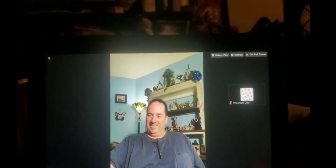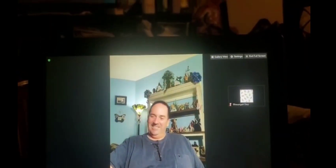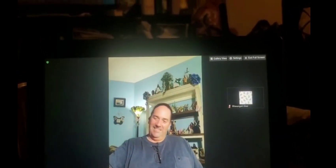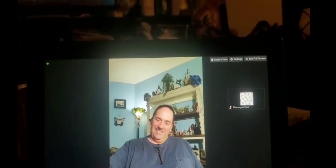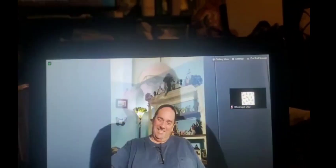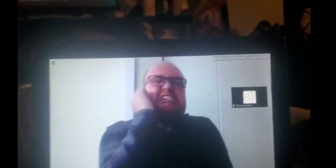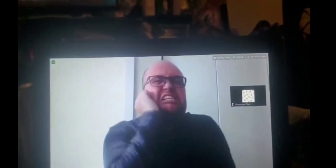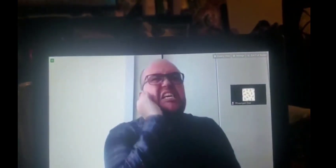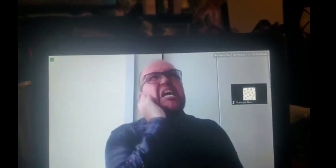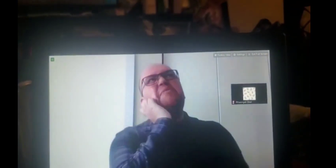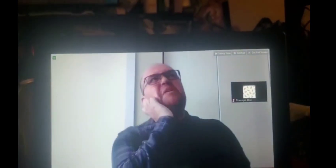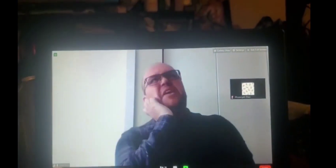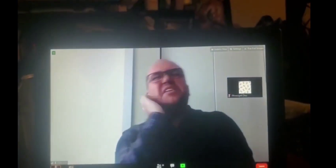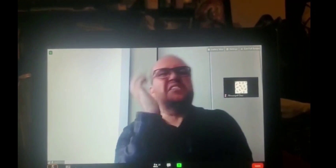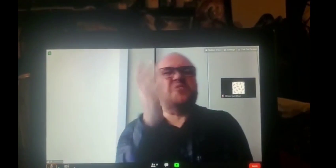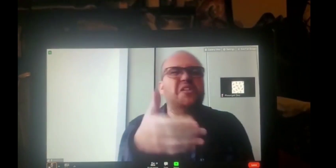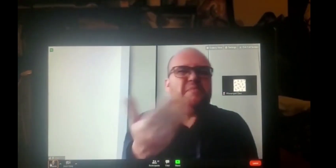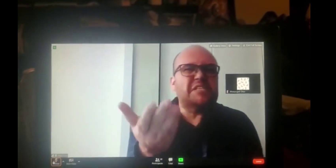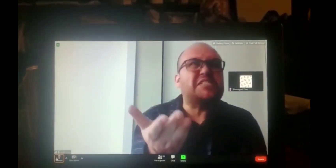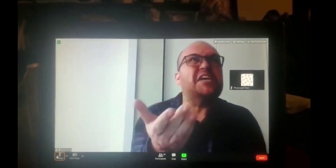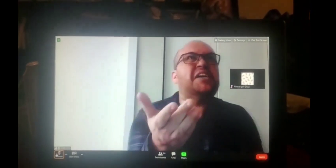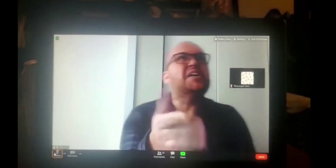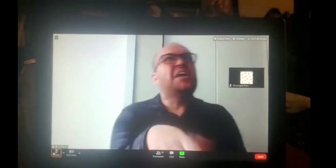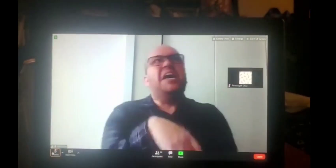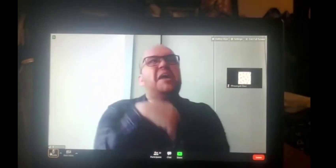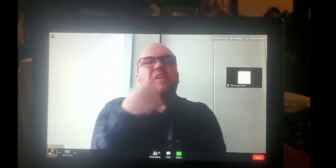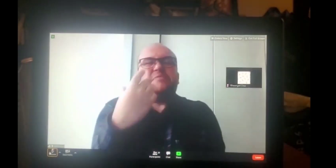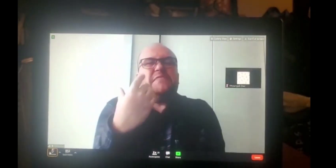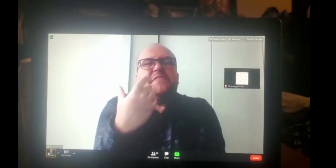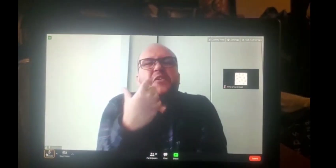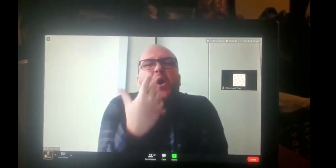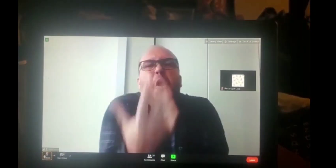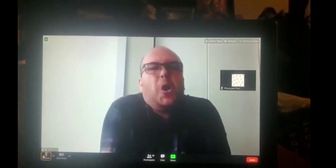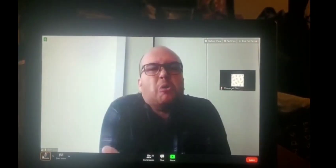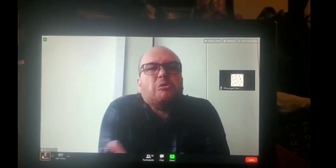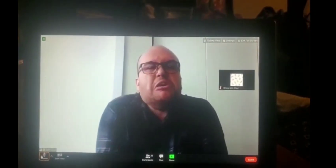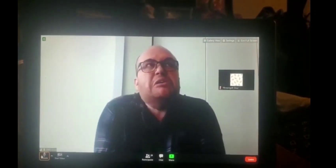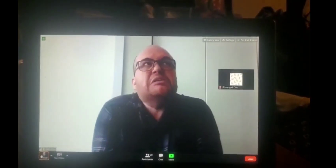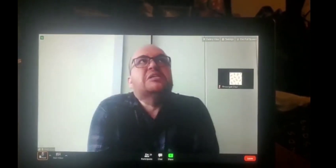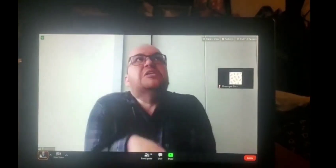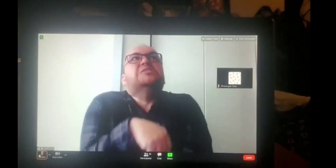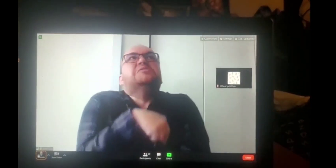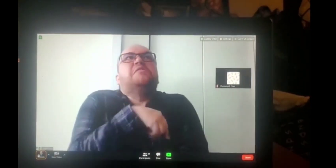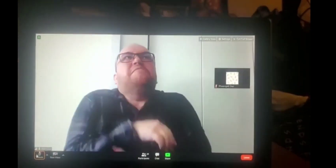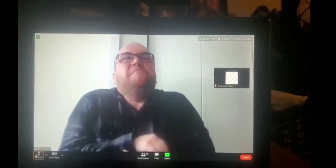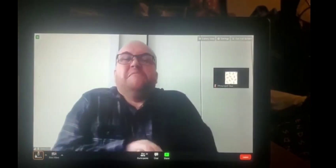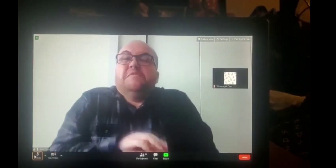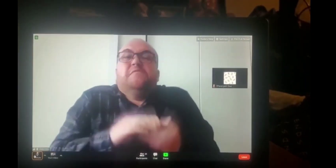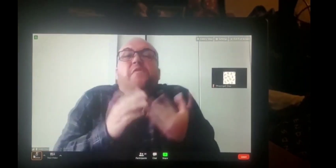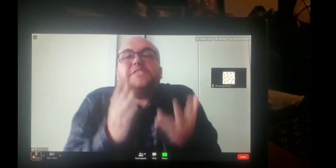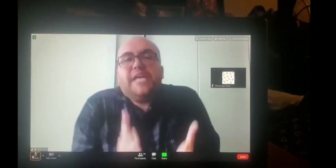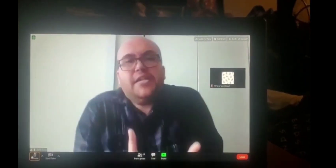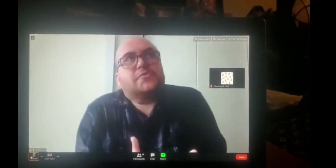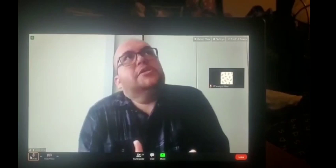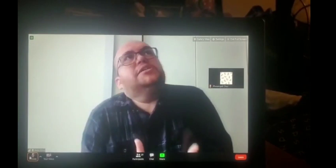and everybody is calling me sir and make me feel old for centuries